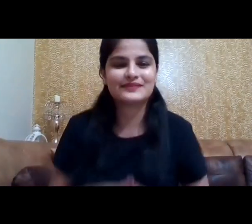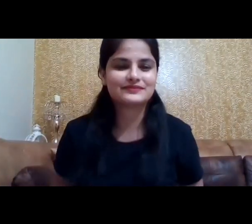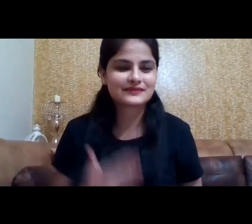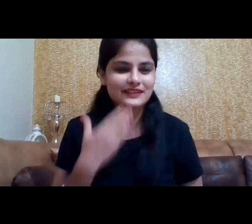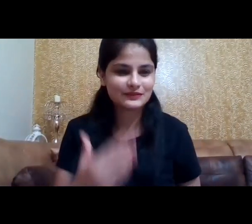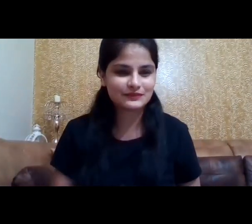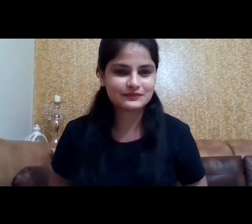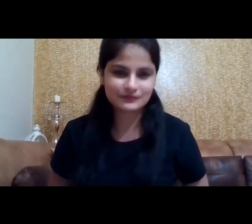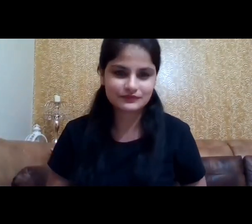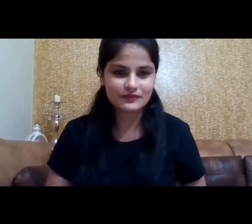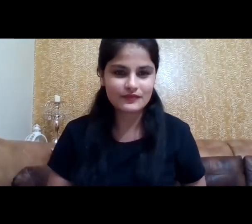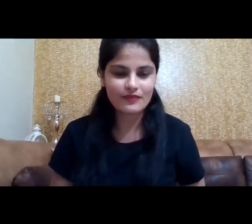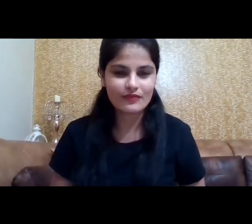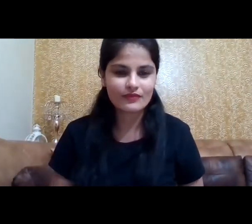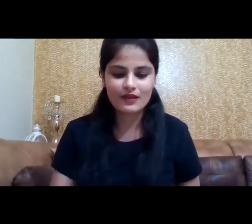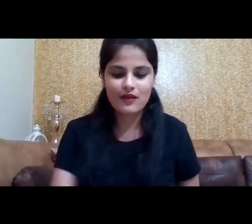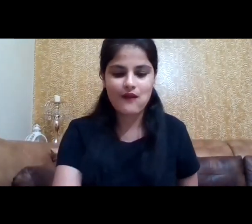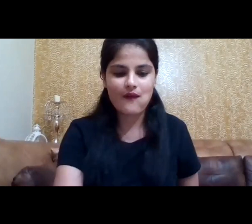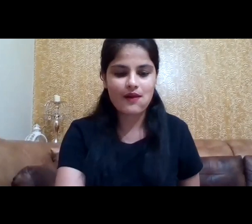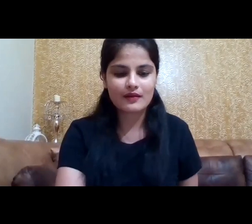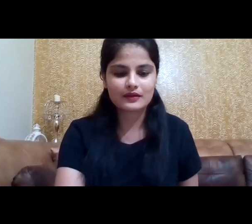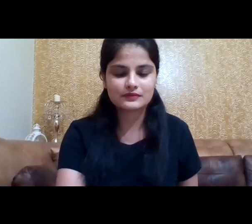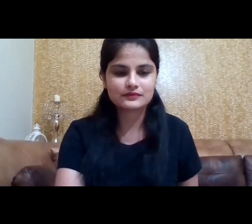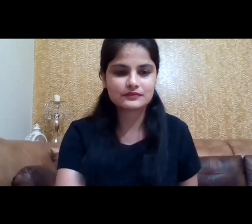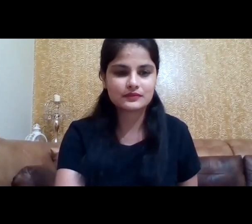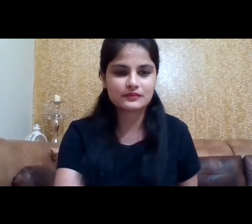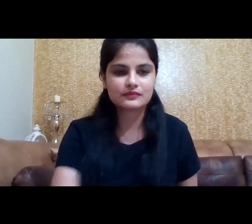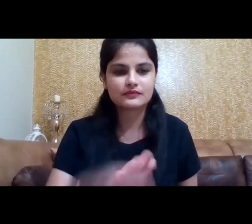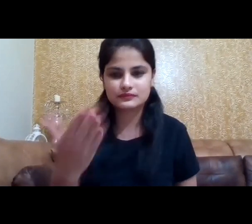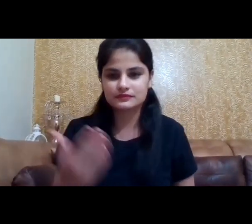please do remember to change your names.